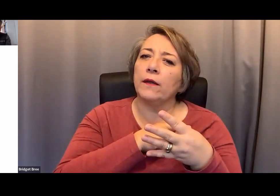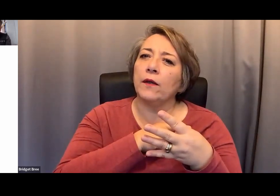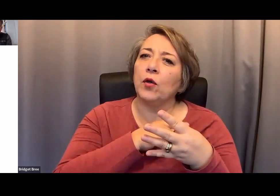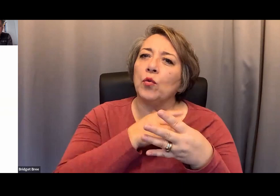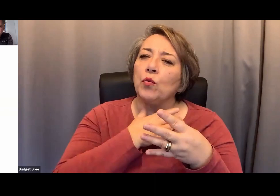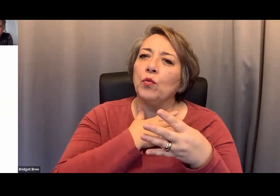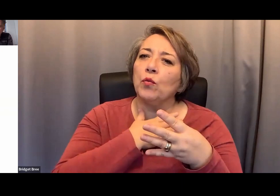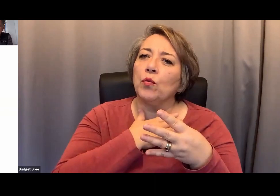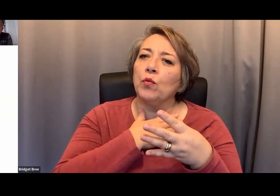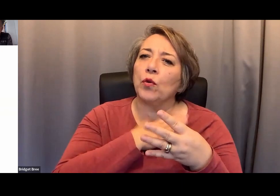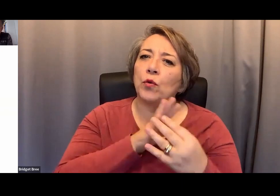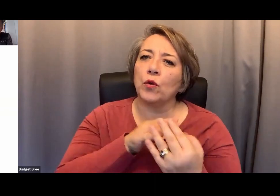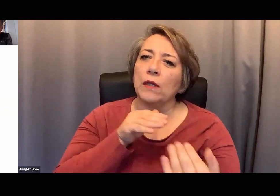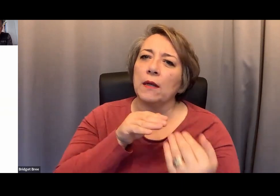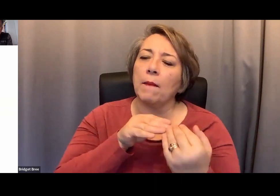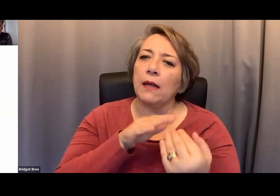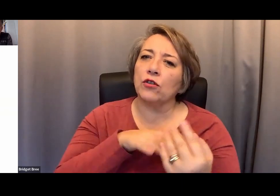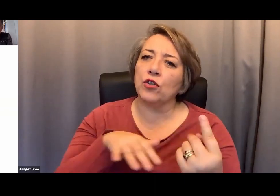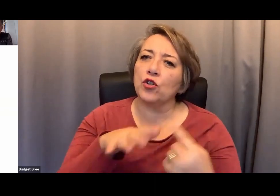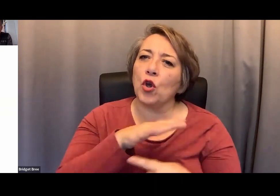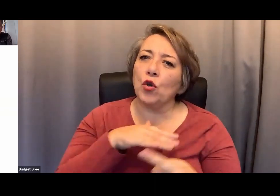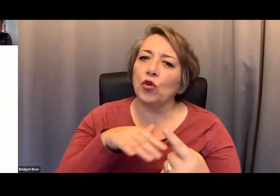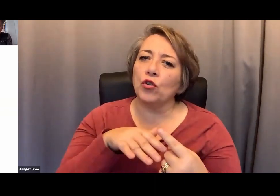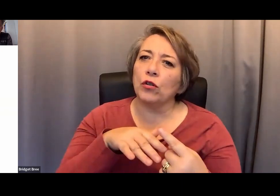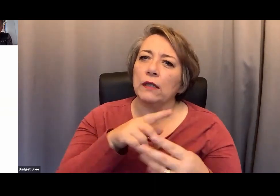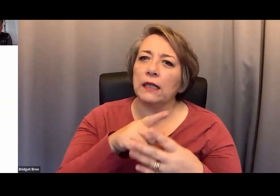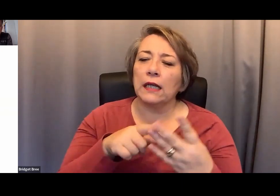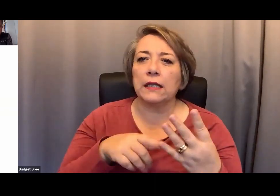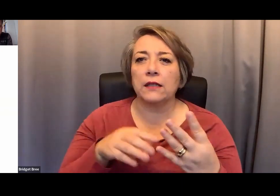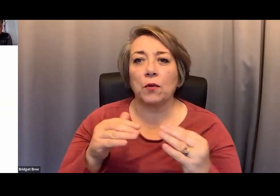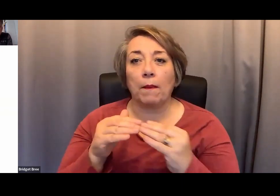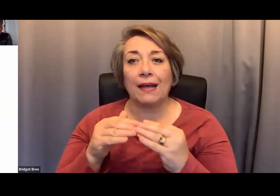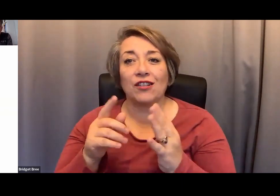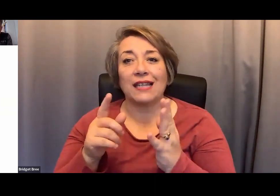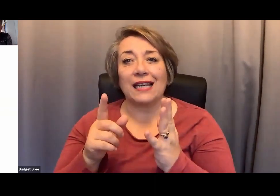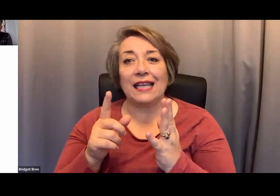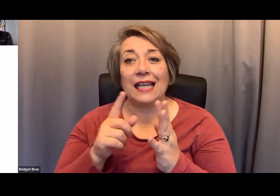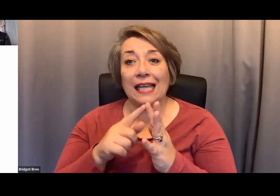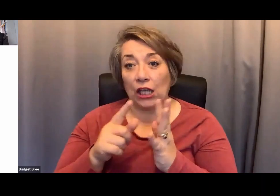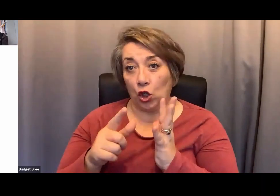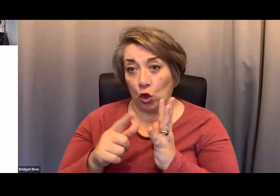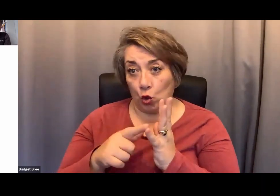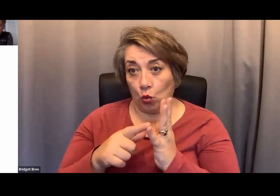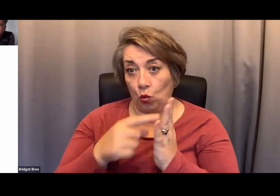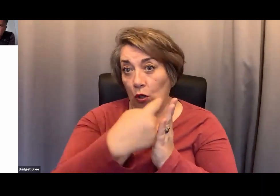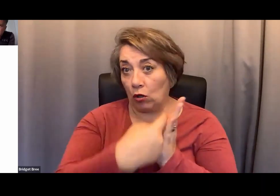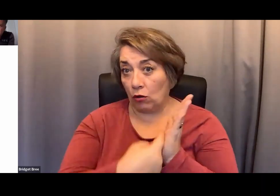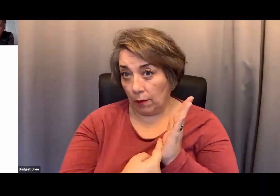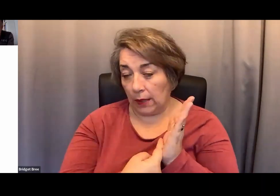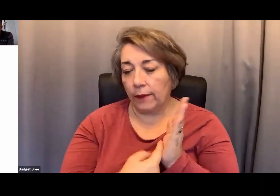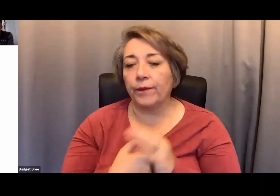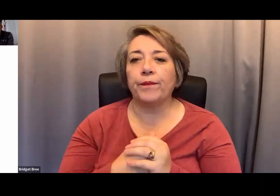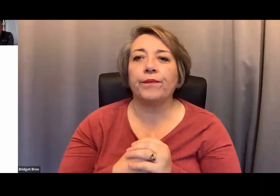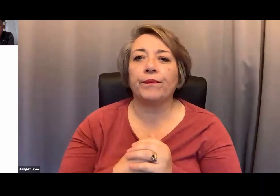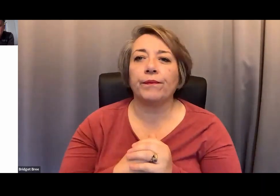social dimensions with those also of the coming EU taxonomy. So going into like